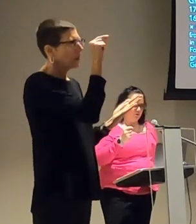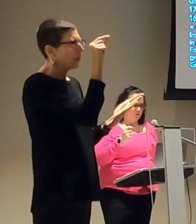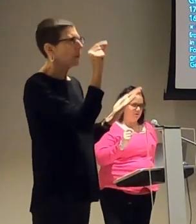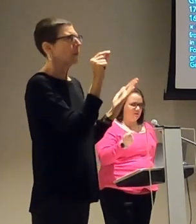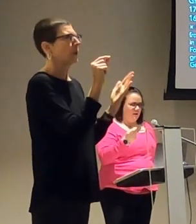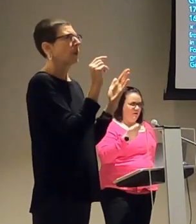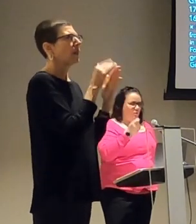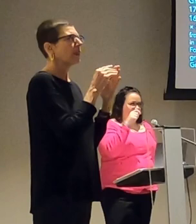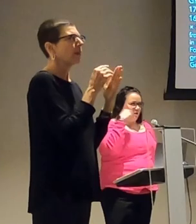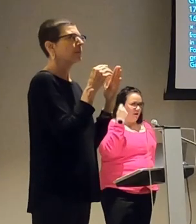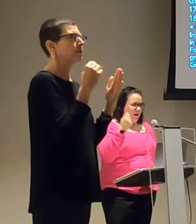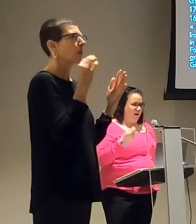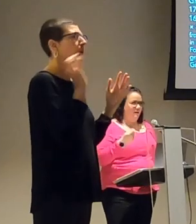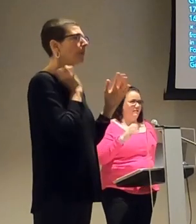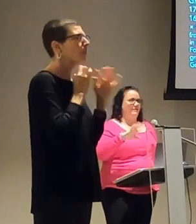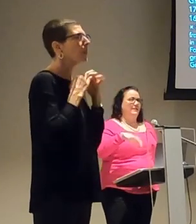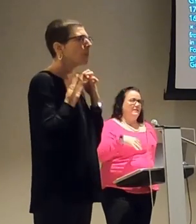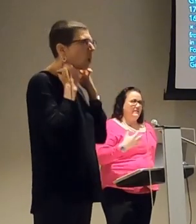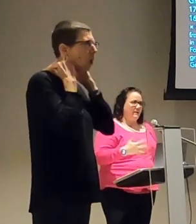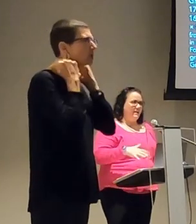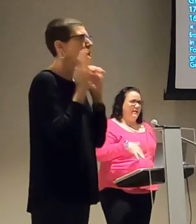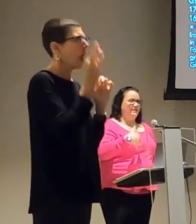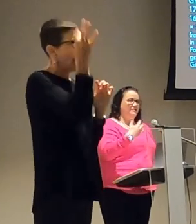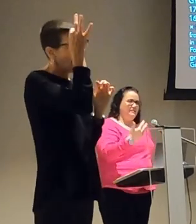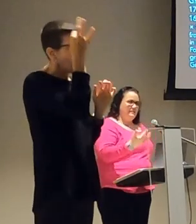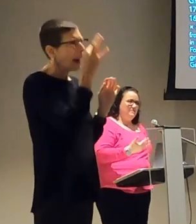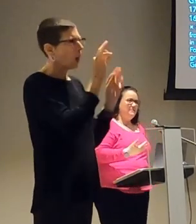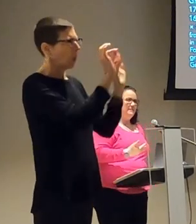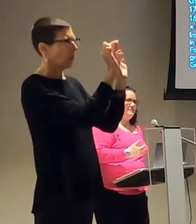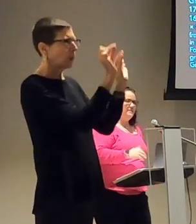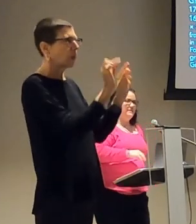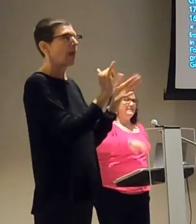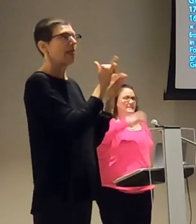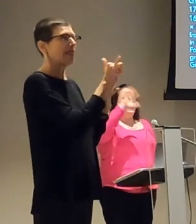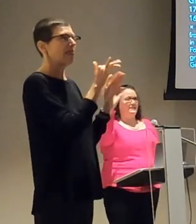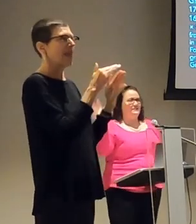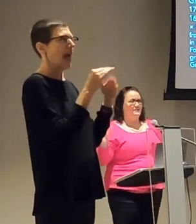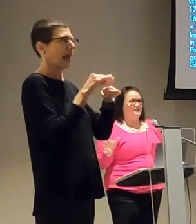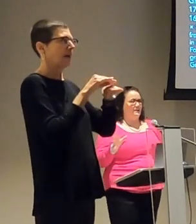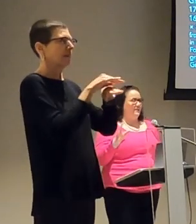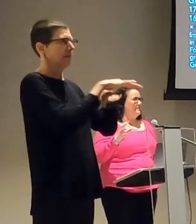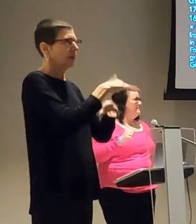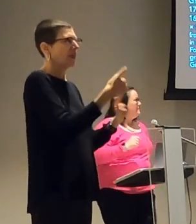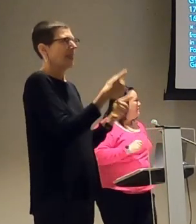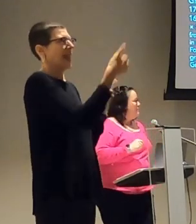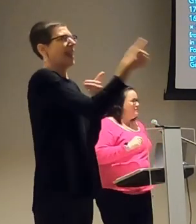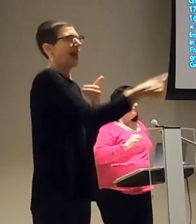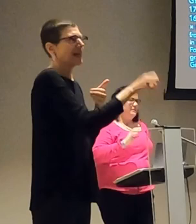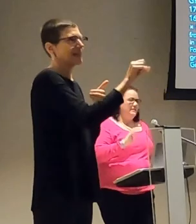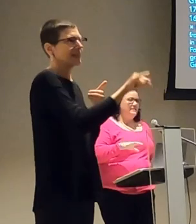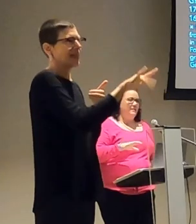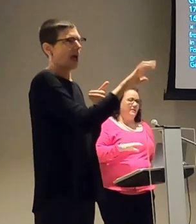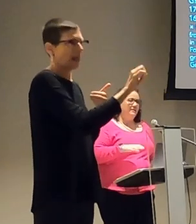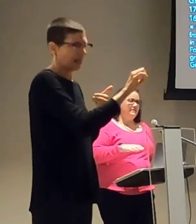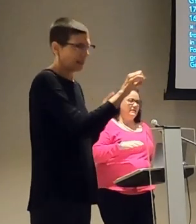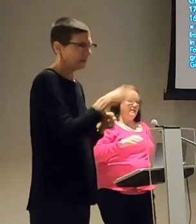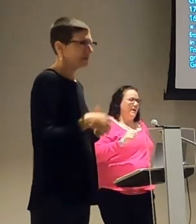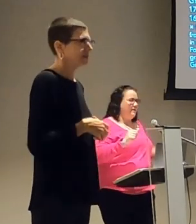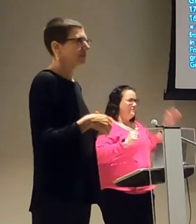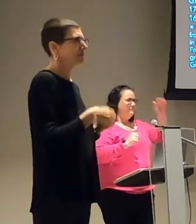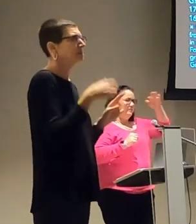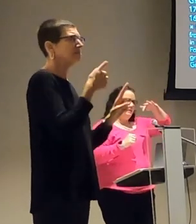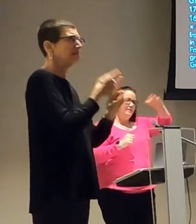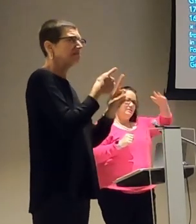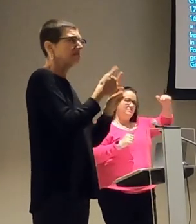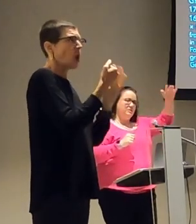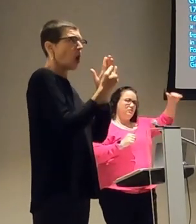the pearls or her hair, that kind of seeps into this next style. So he's an artist that